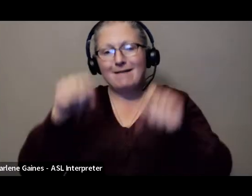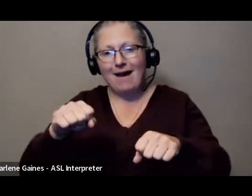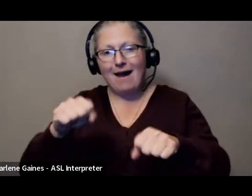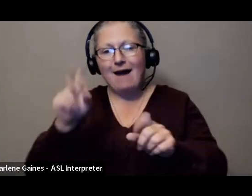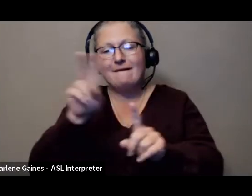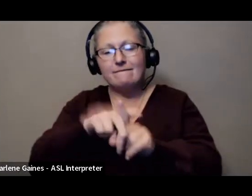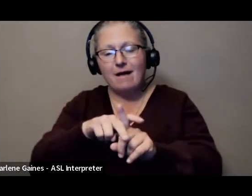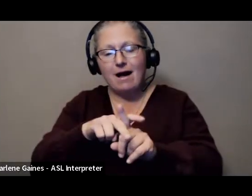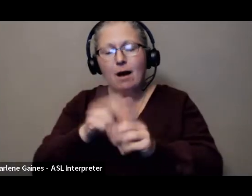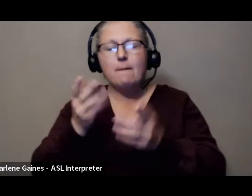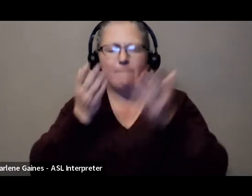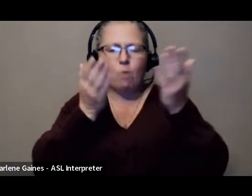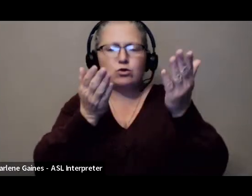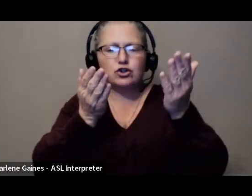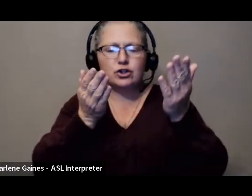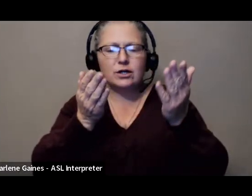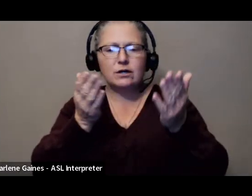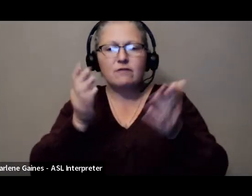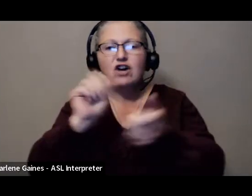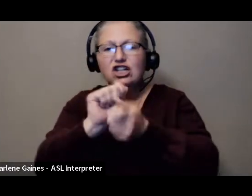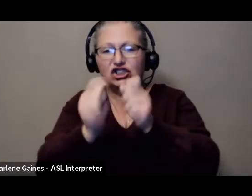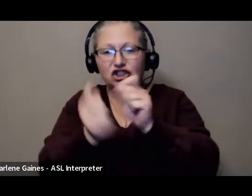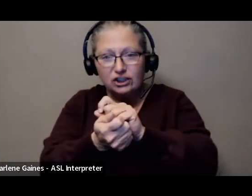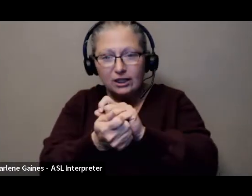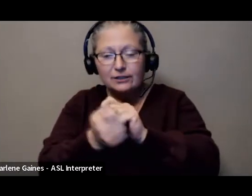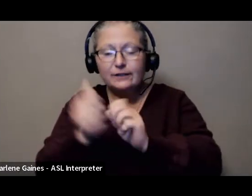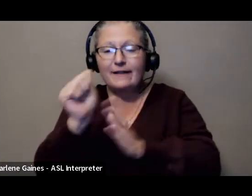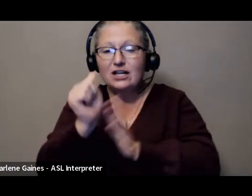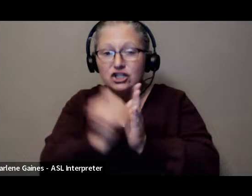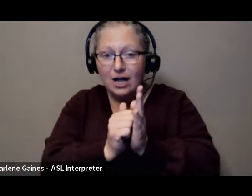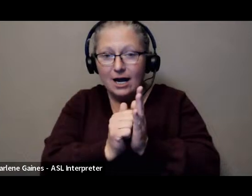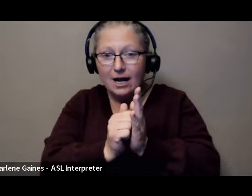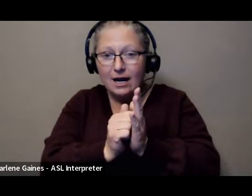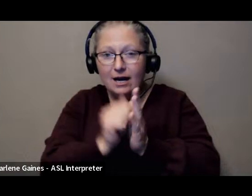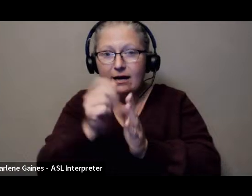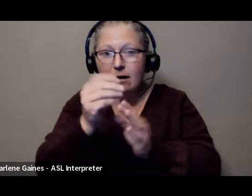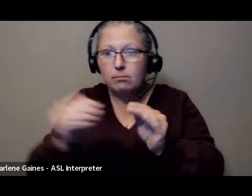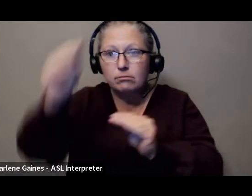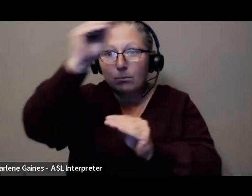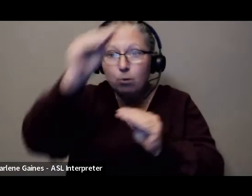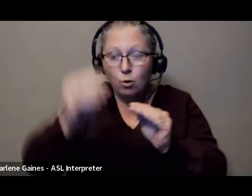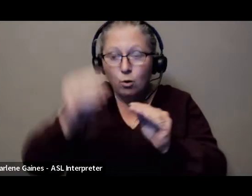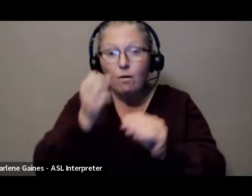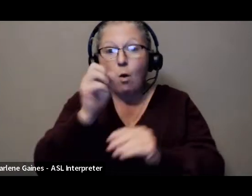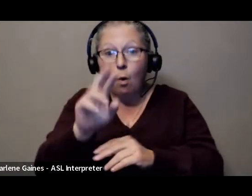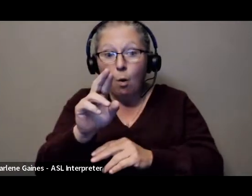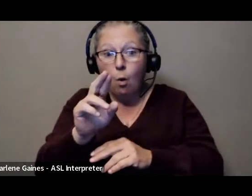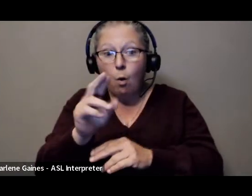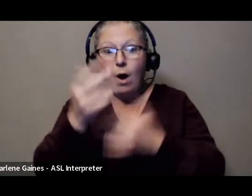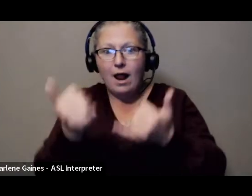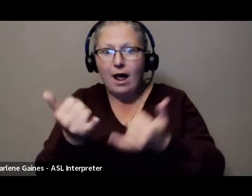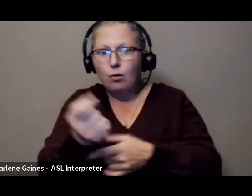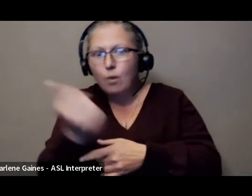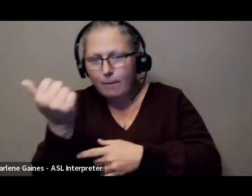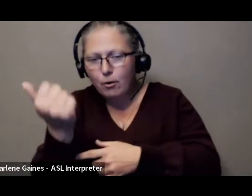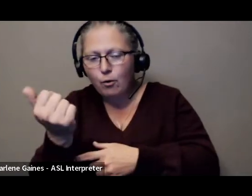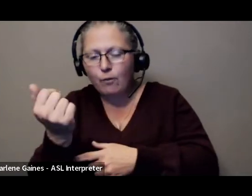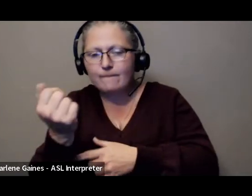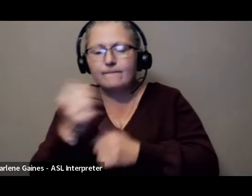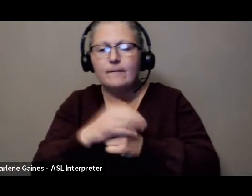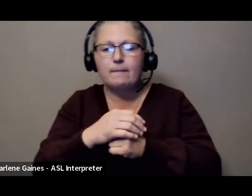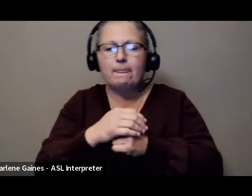file a motion, make a motion to adjust an agenda, move something up, down, or in this case, remove an agenda